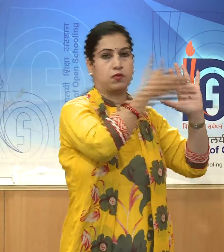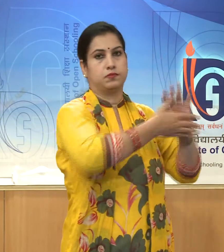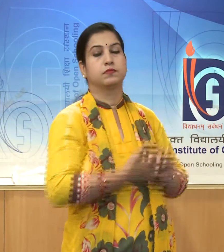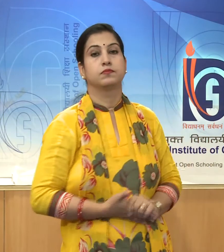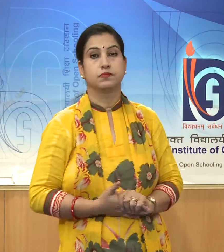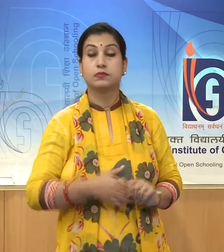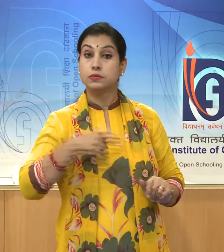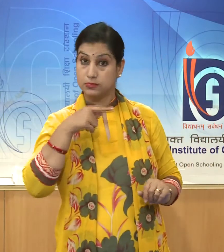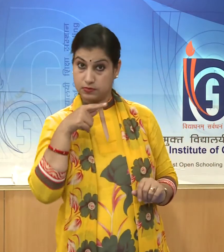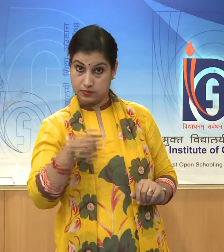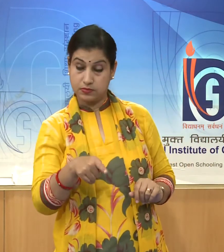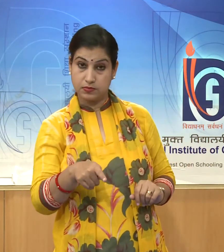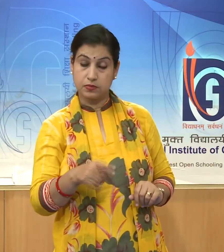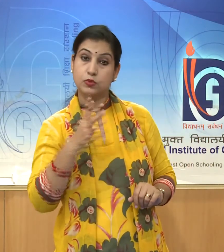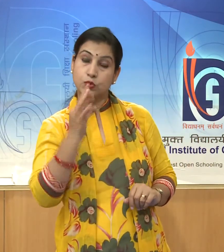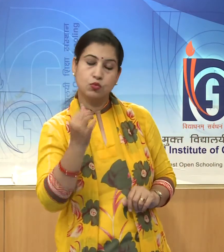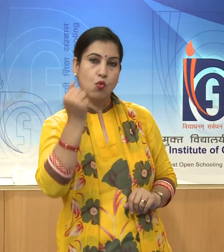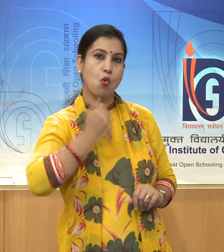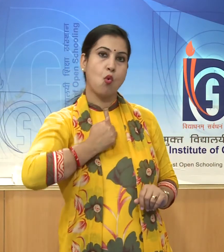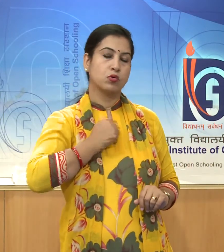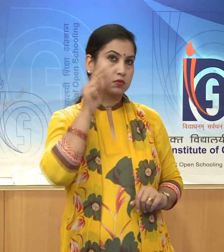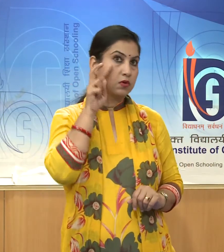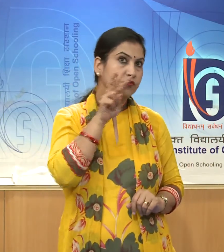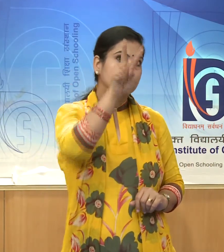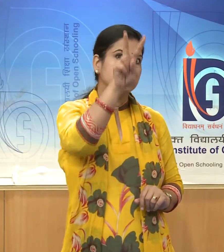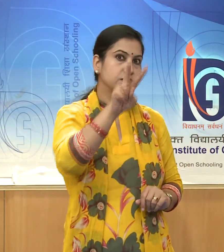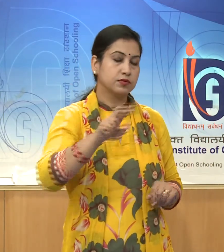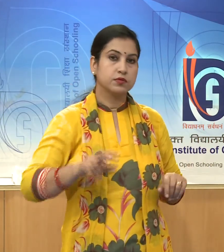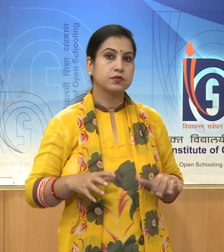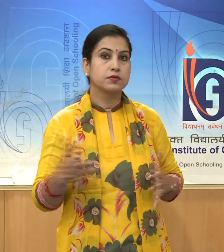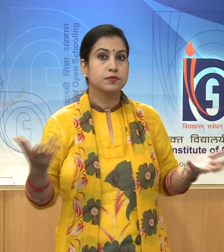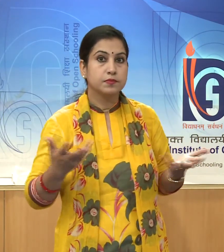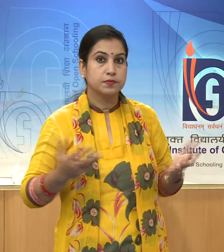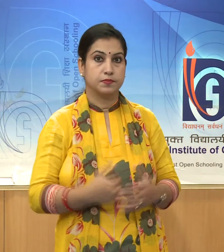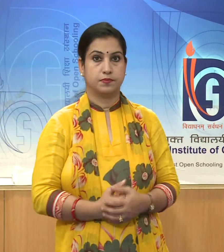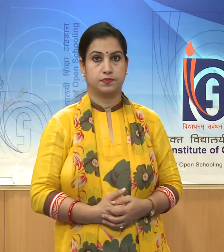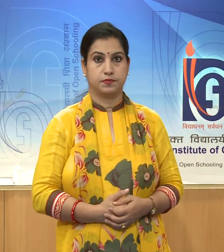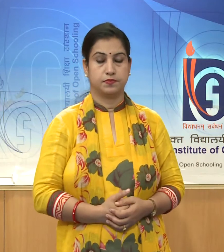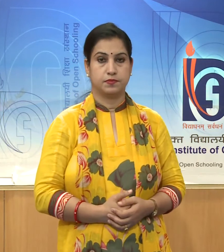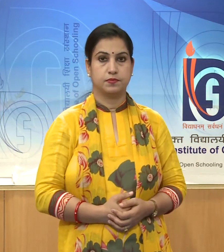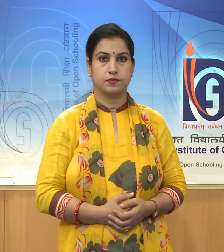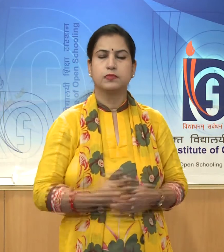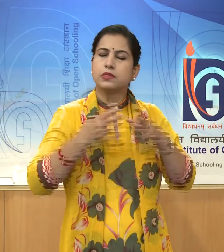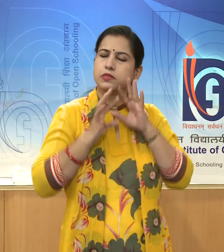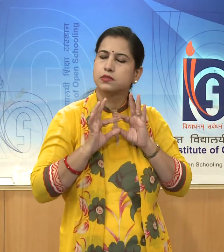had an original vision to depict the